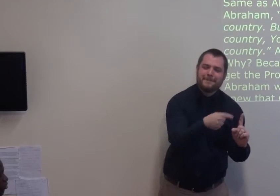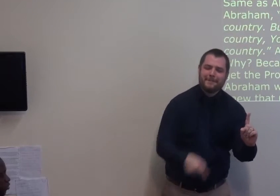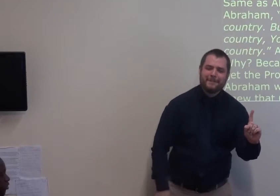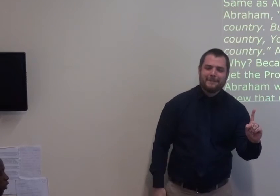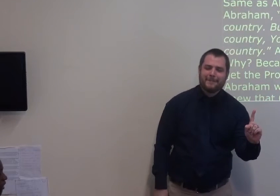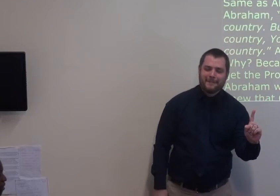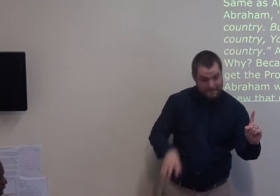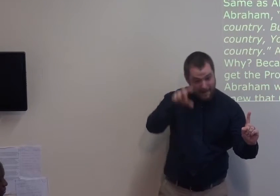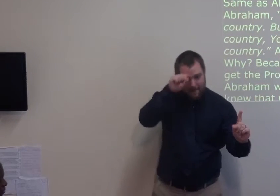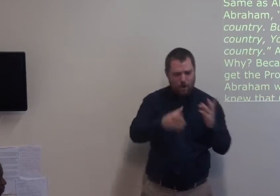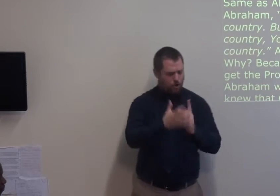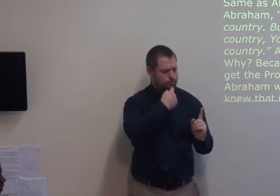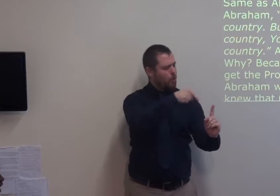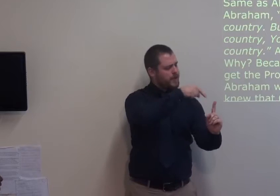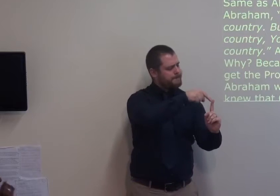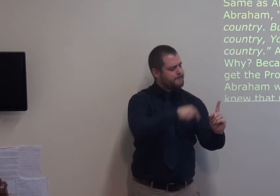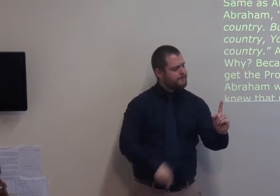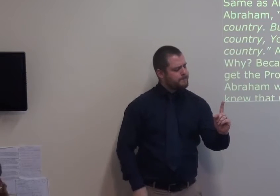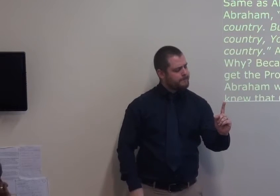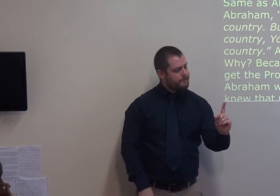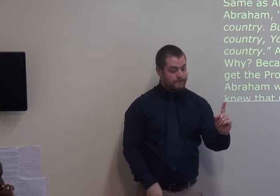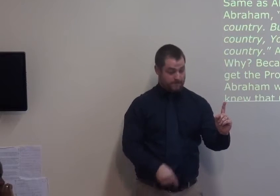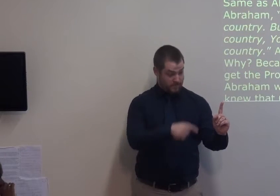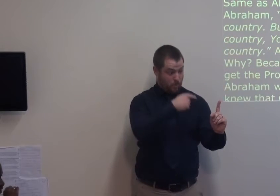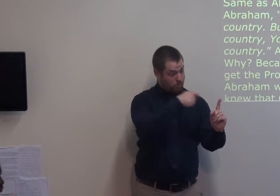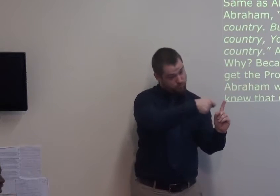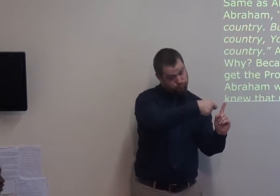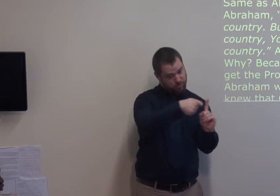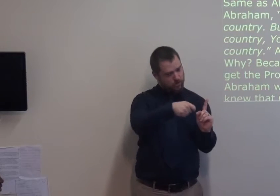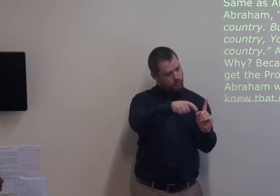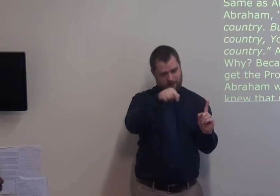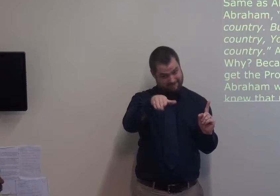God told Abraham, I will bring you into a country,